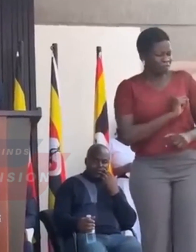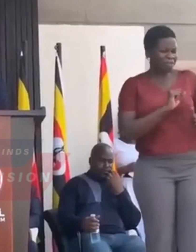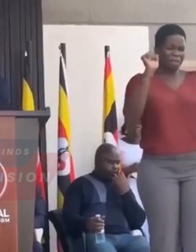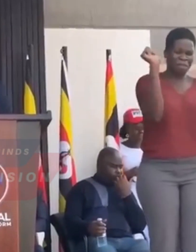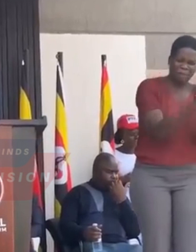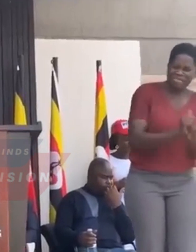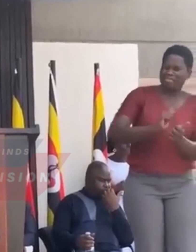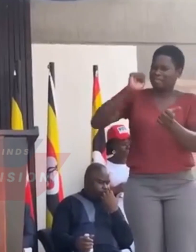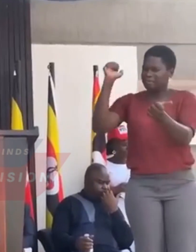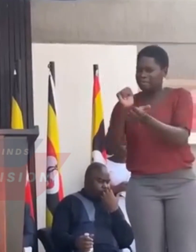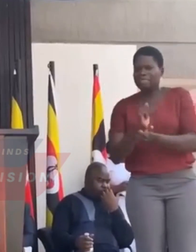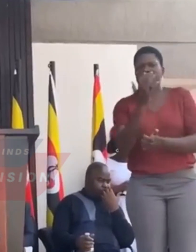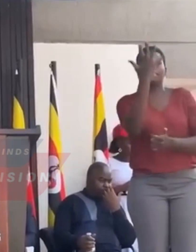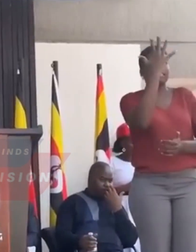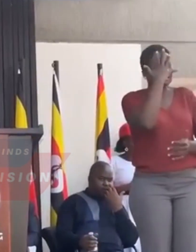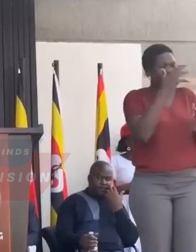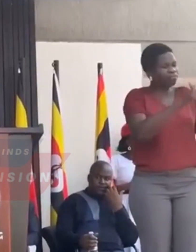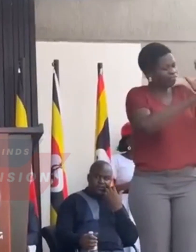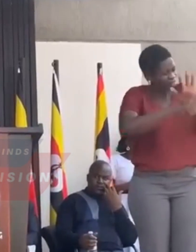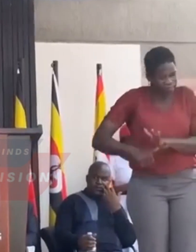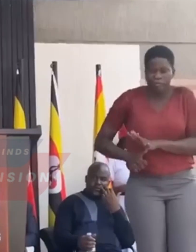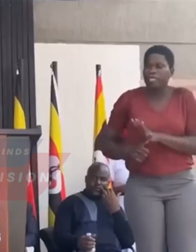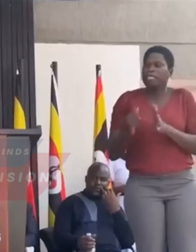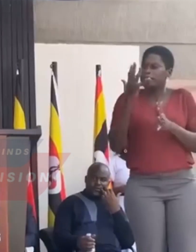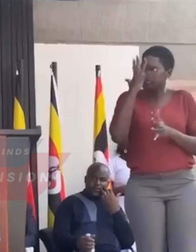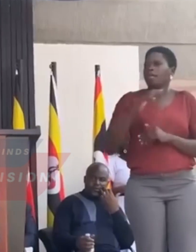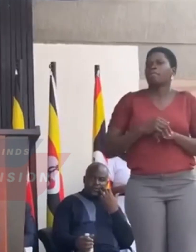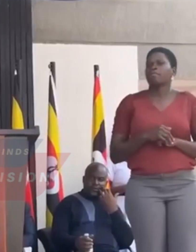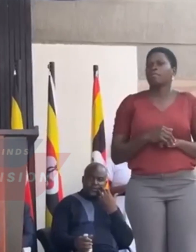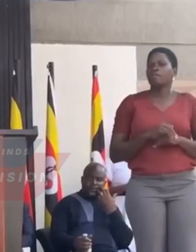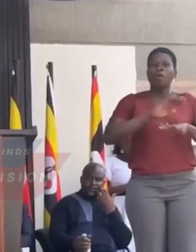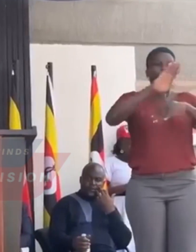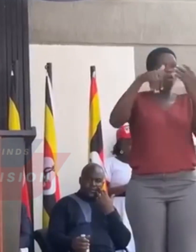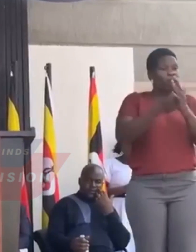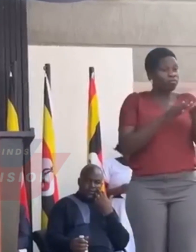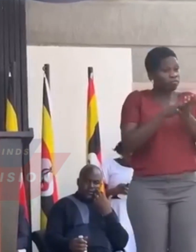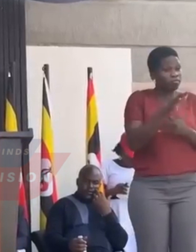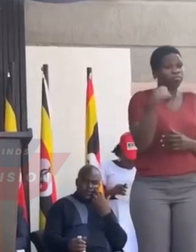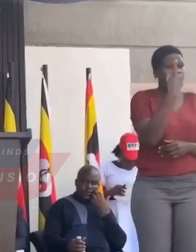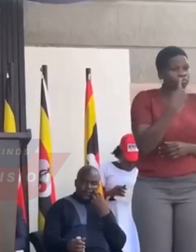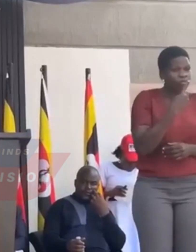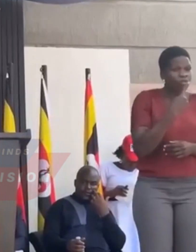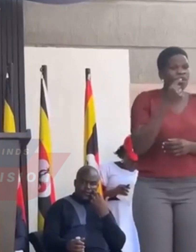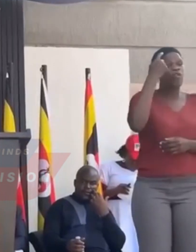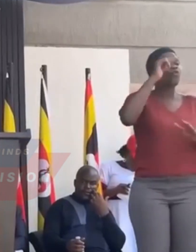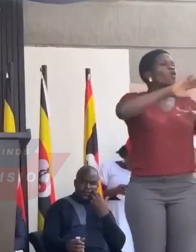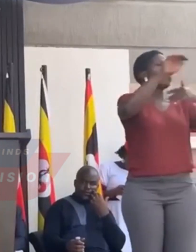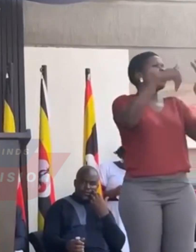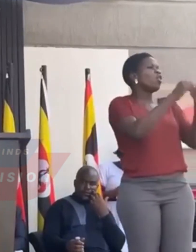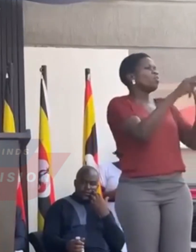persecution, dehumanization, humiliation, all at the cost of all of